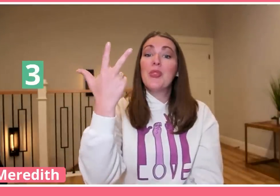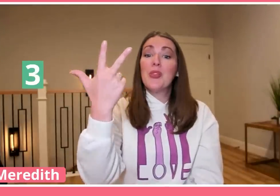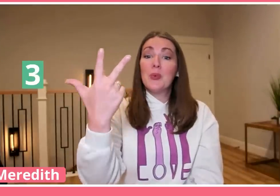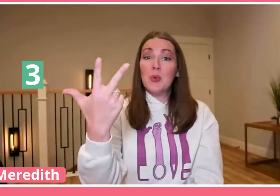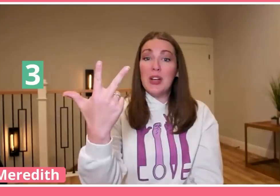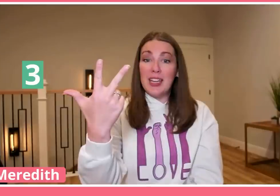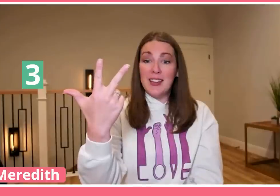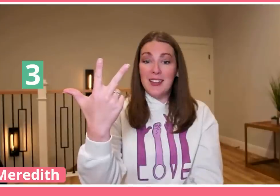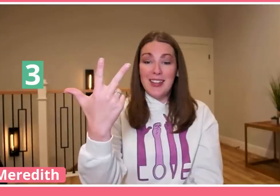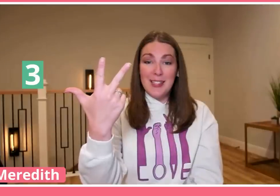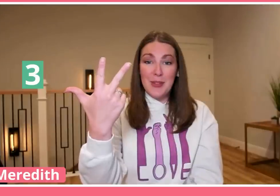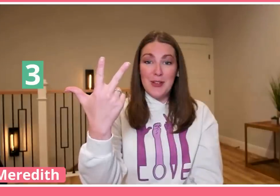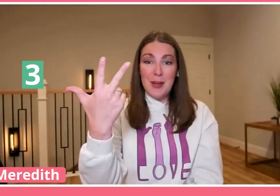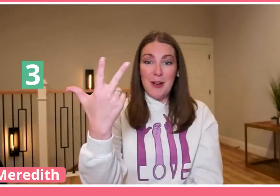three is with your thumb out.